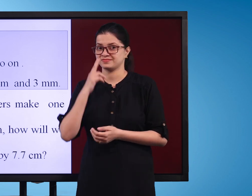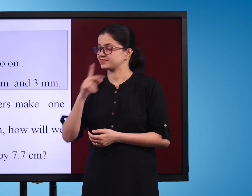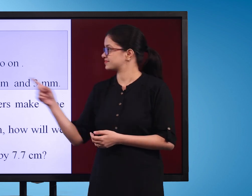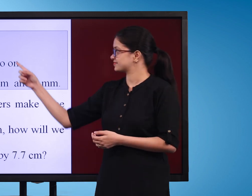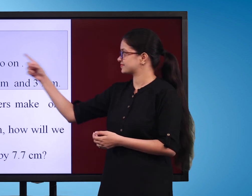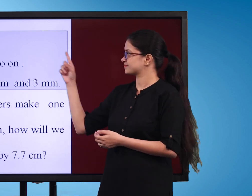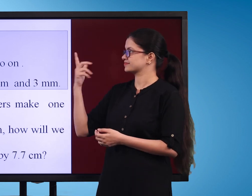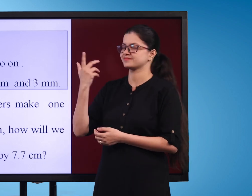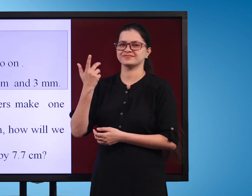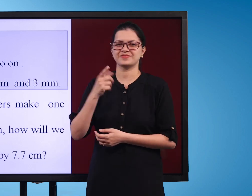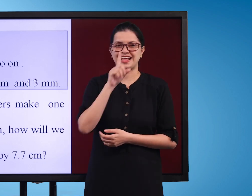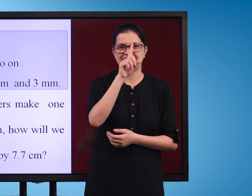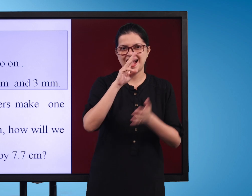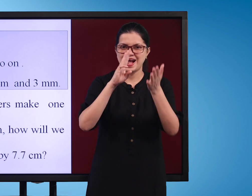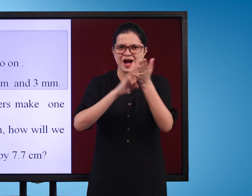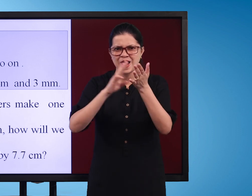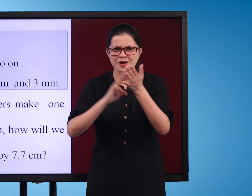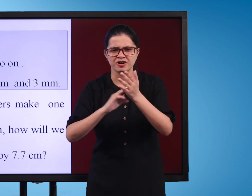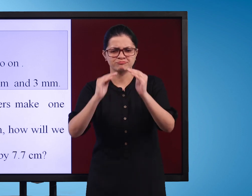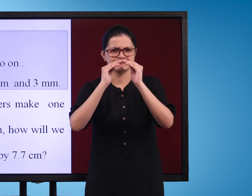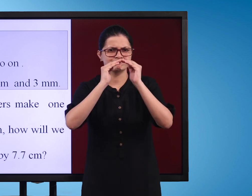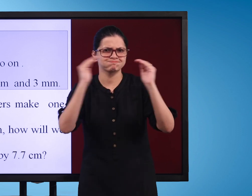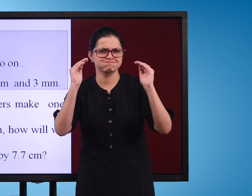One millimeter is 0.1 centimeter.